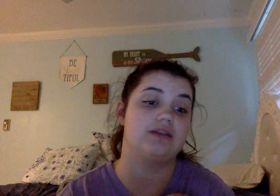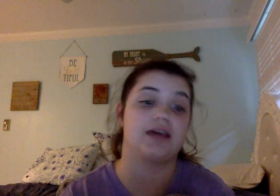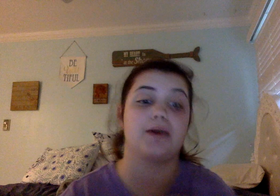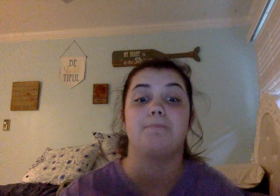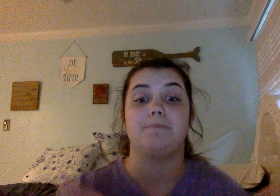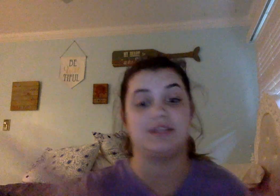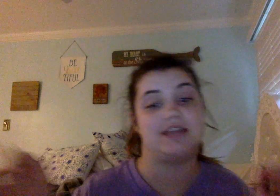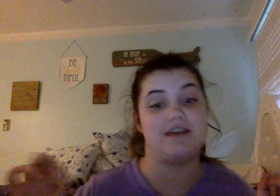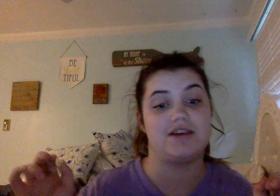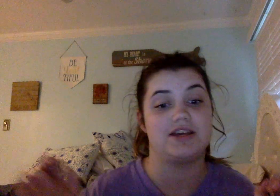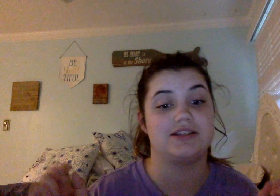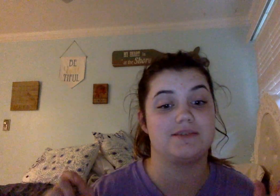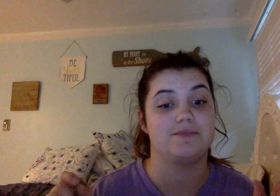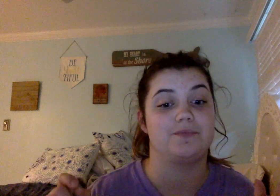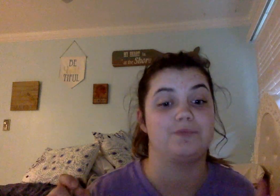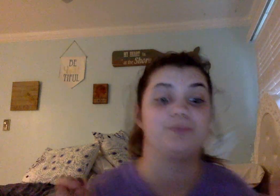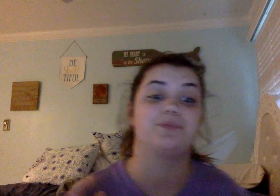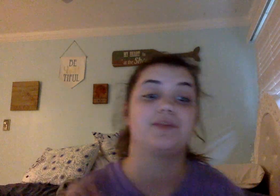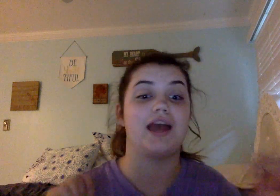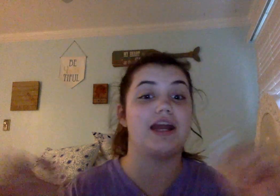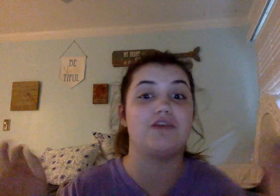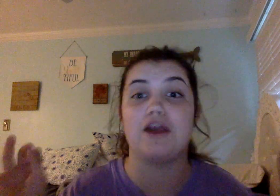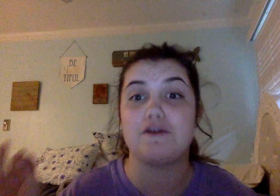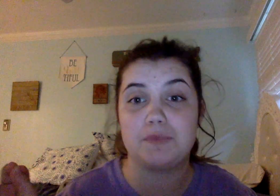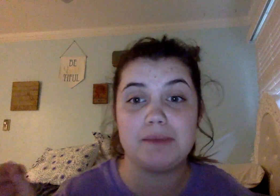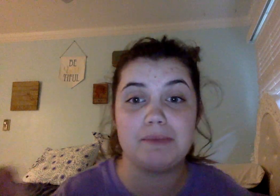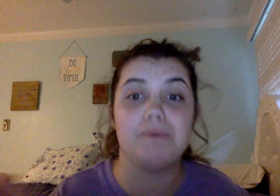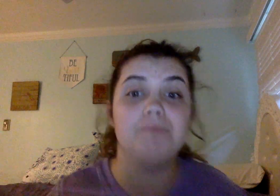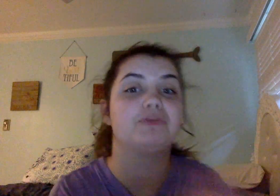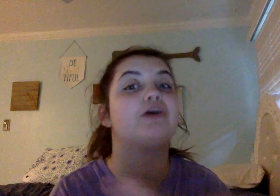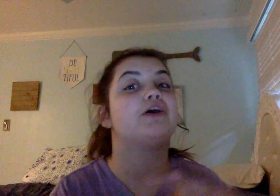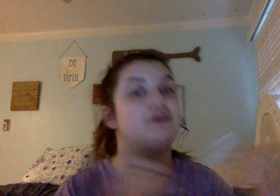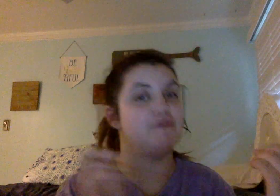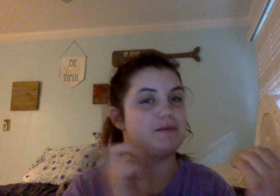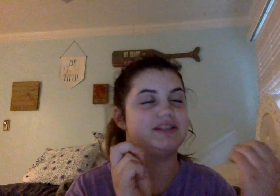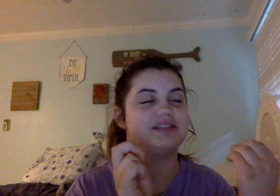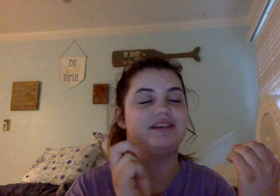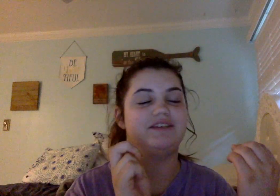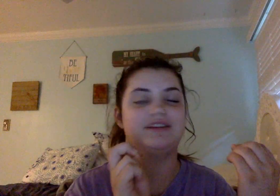like, Mrs. Stevens, any Fairview people? You know Mrs. Stevens.